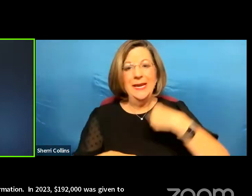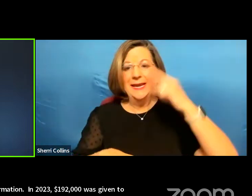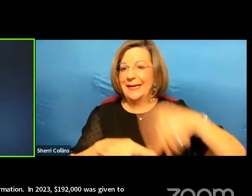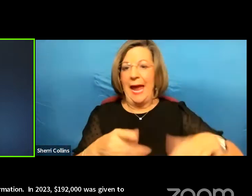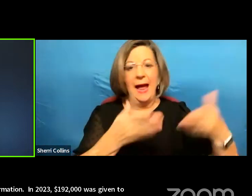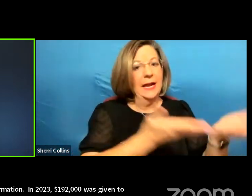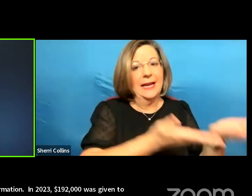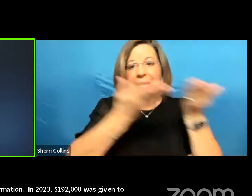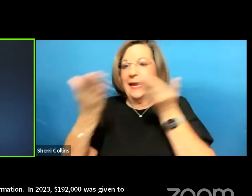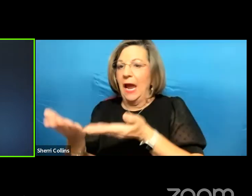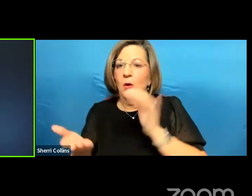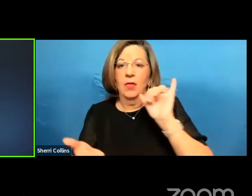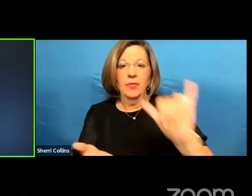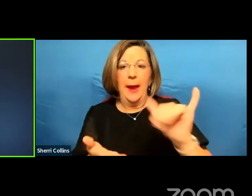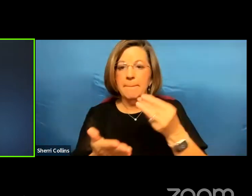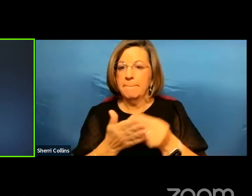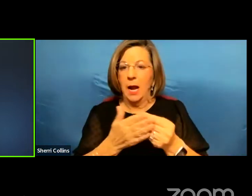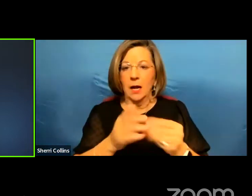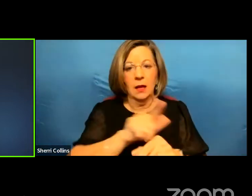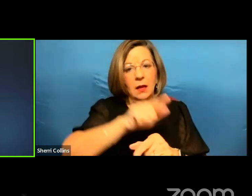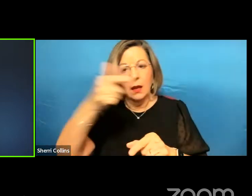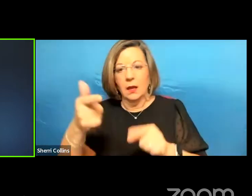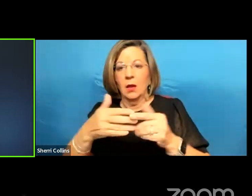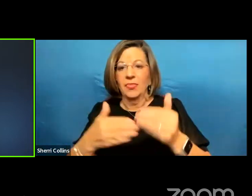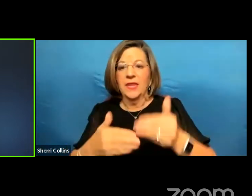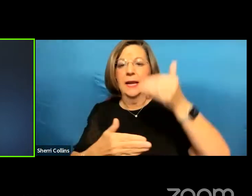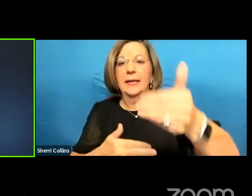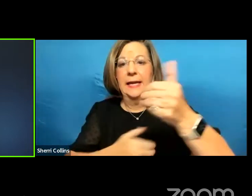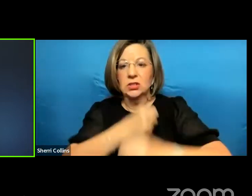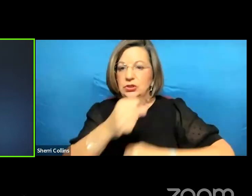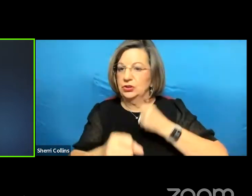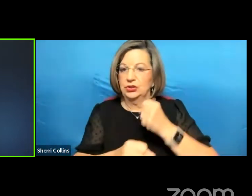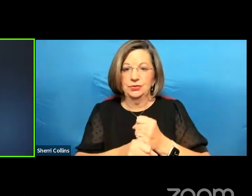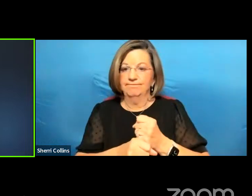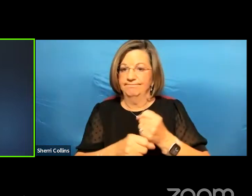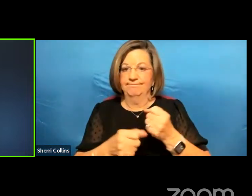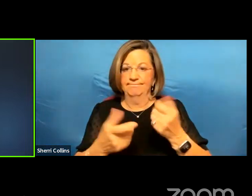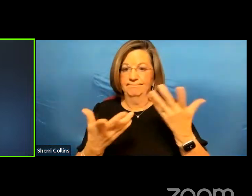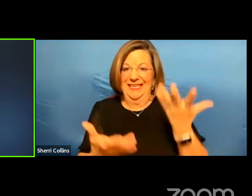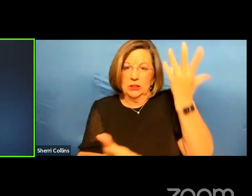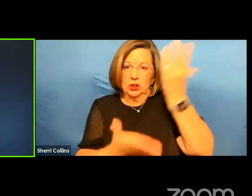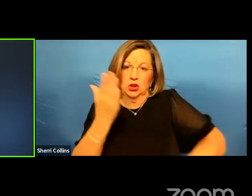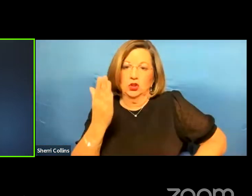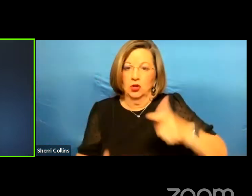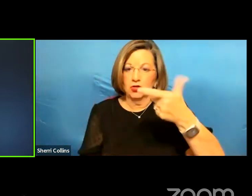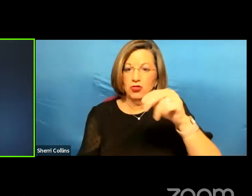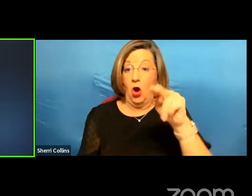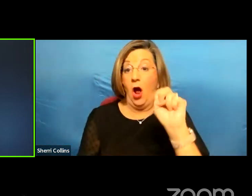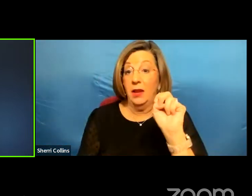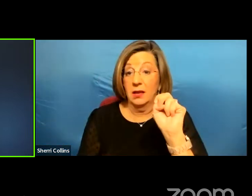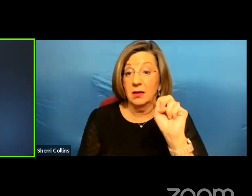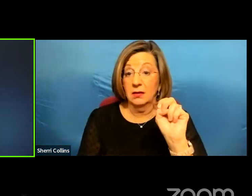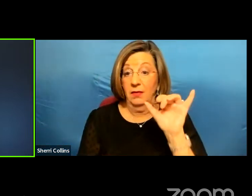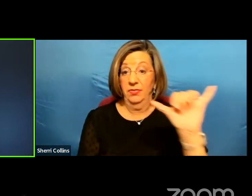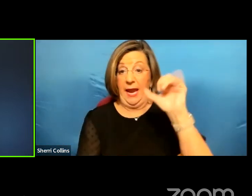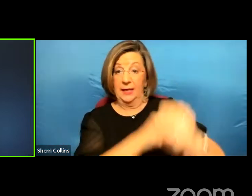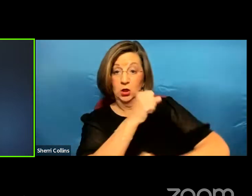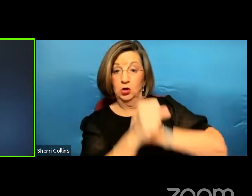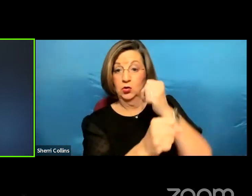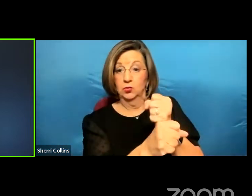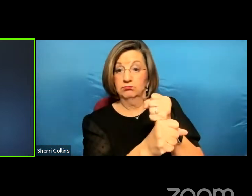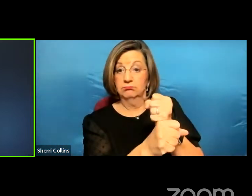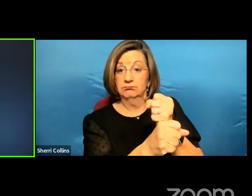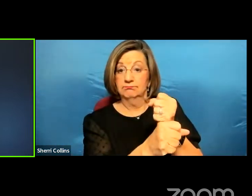That's the balance remaining. We cannot carry that money over into the next year. It will be gone.